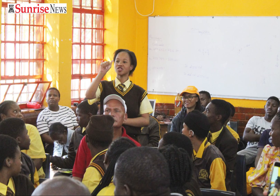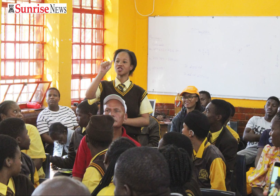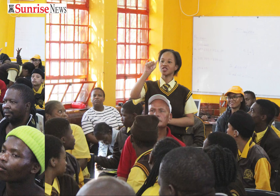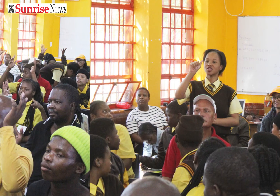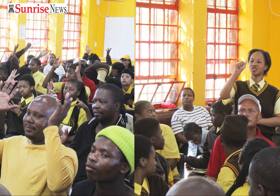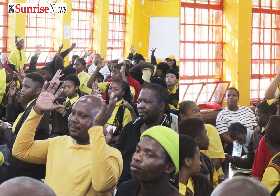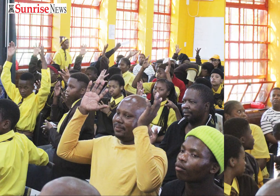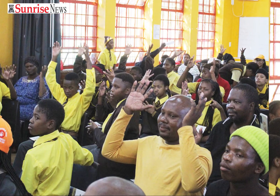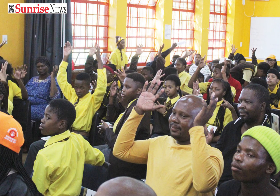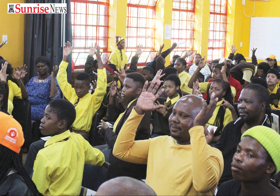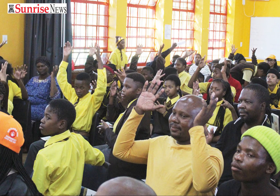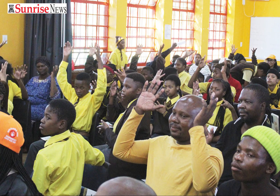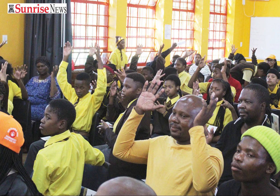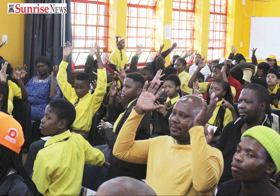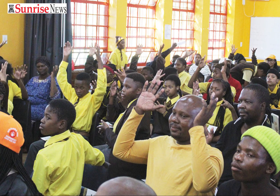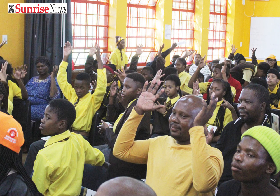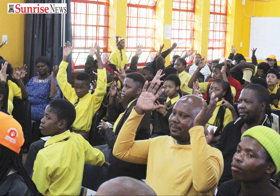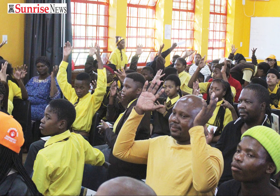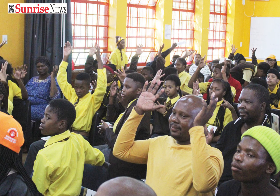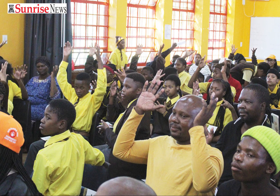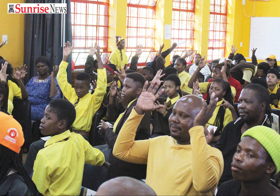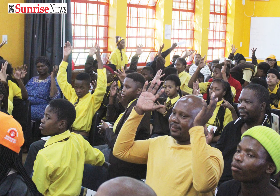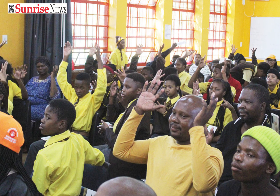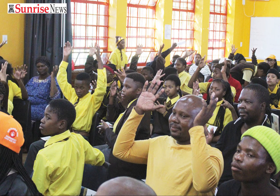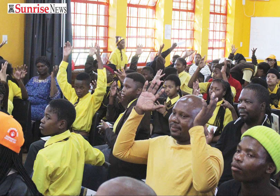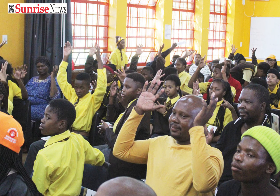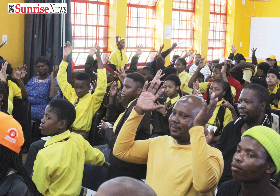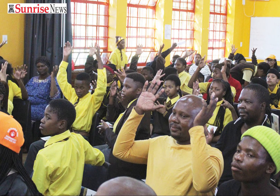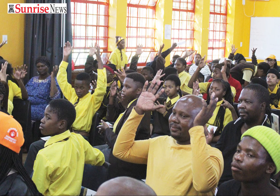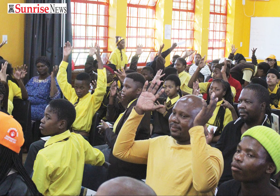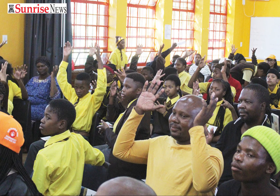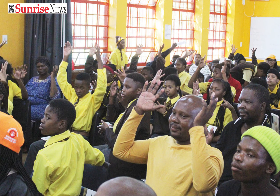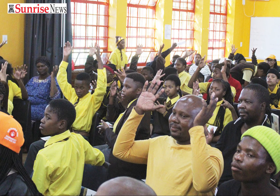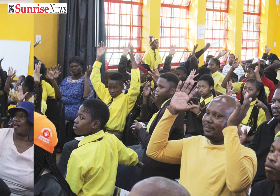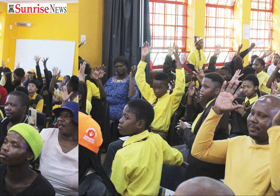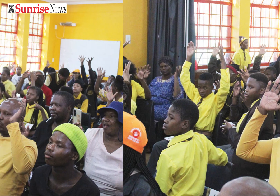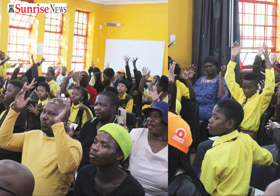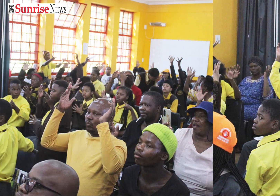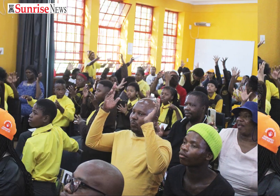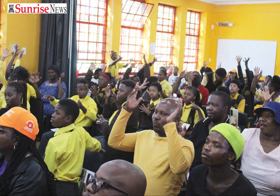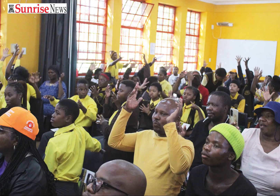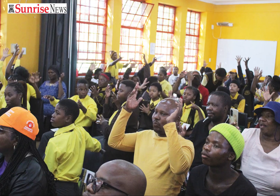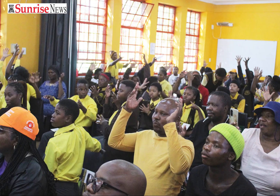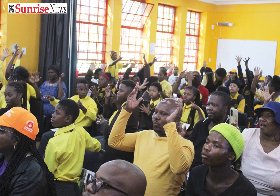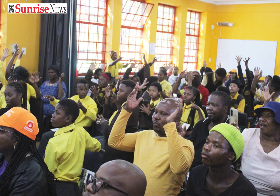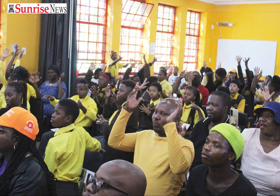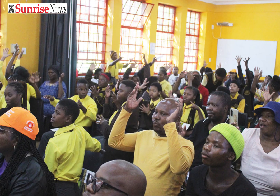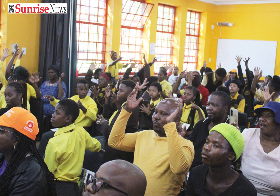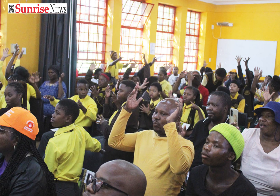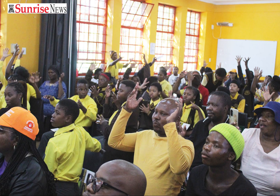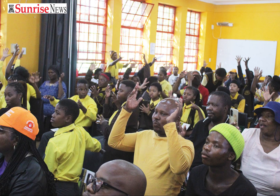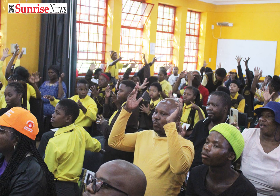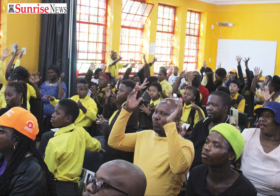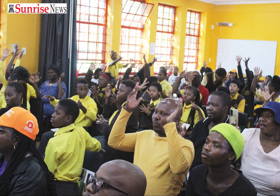you need to then understand of how are you guys going to meet each other on a level ground. We had a WhatsApp line that anybody